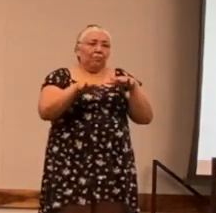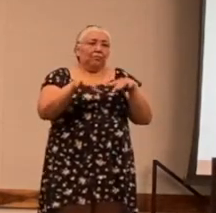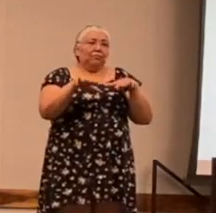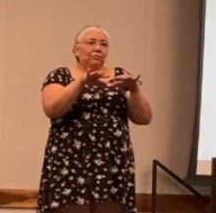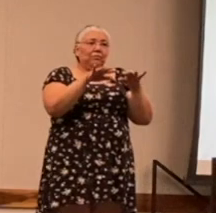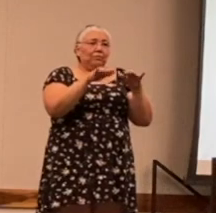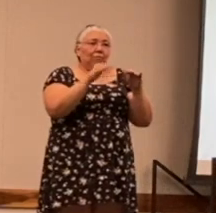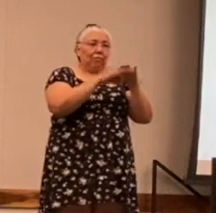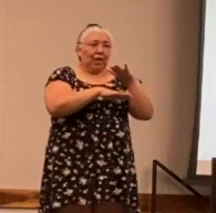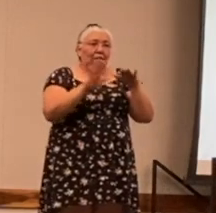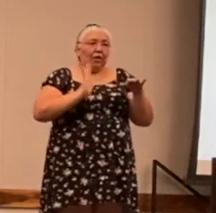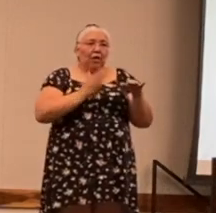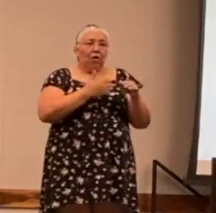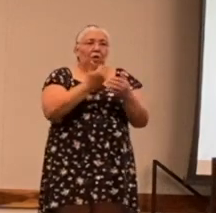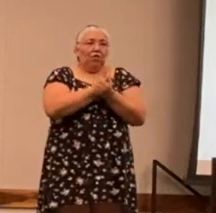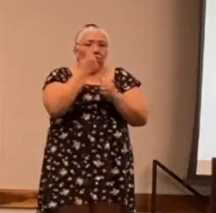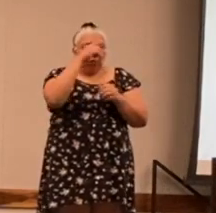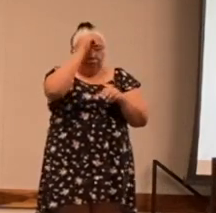brothers and sisters.